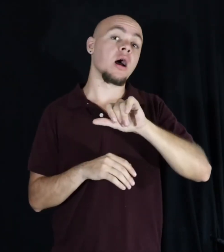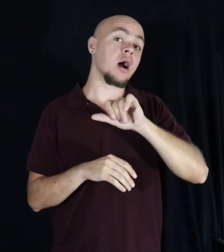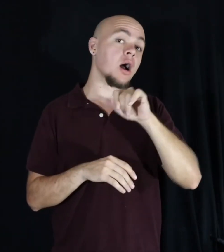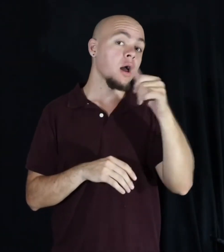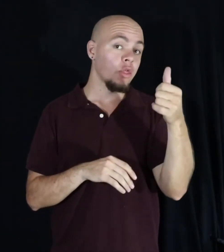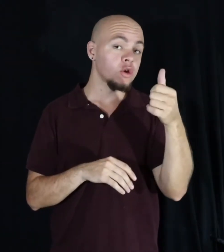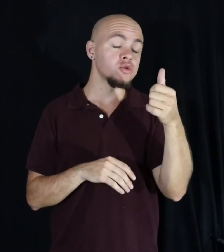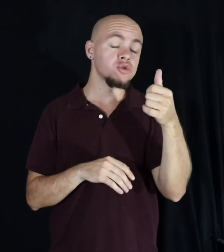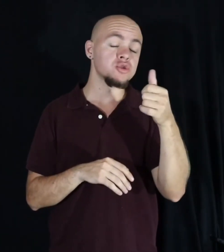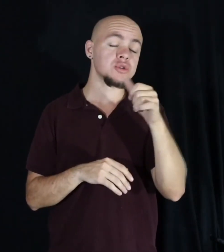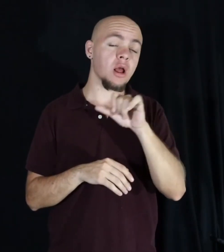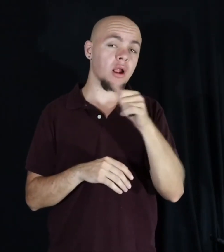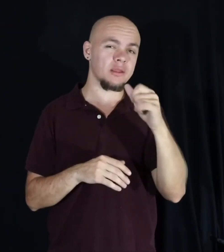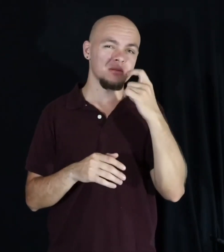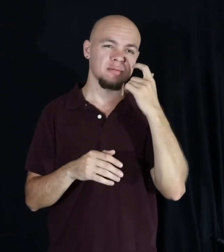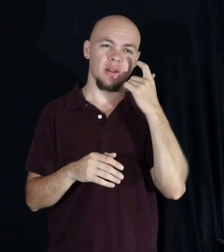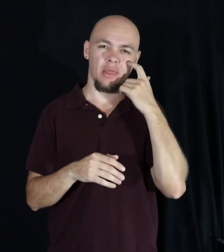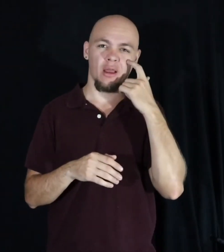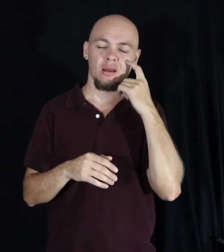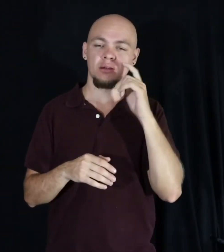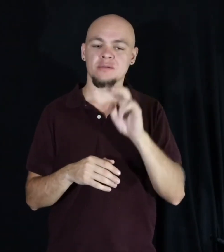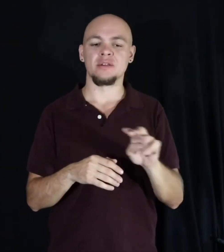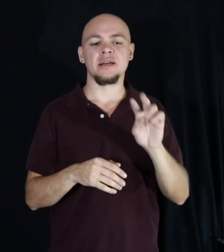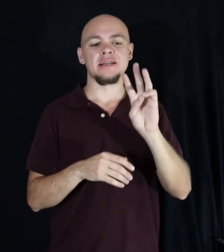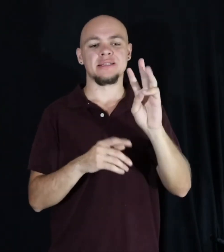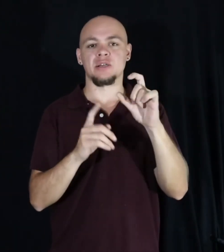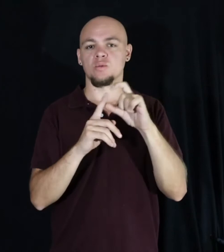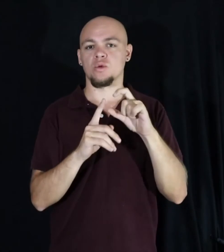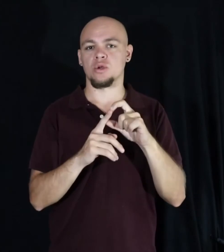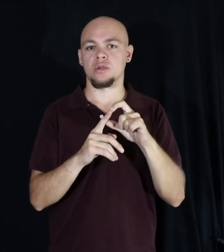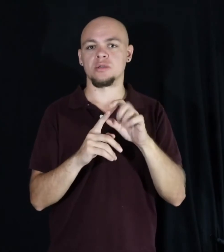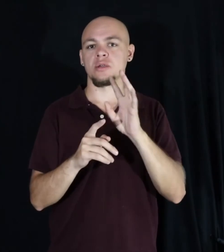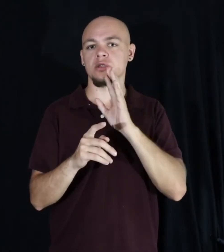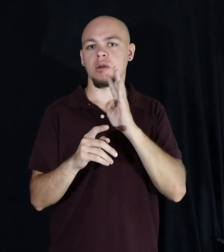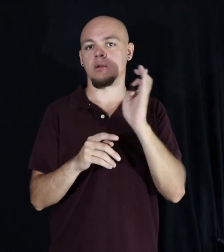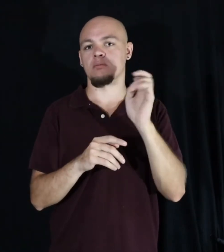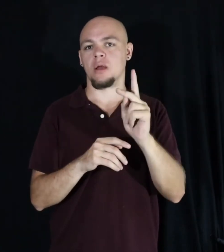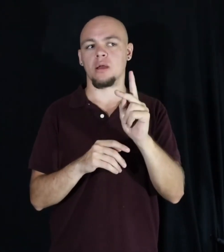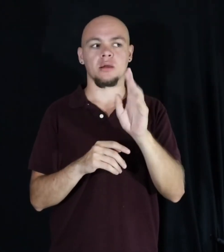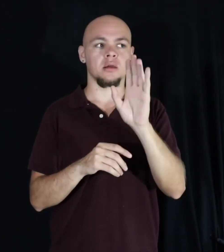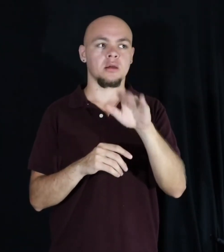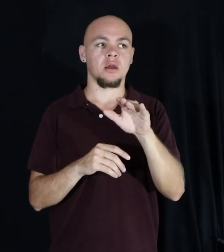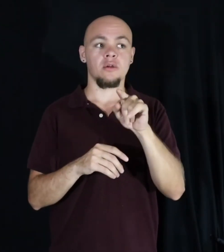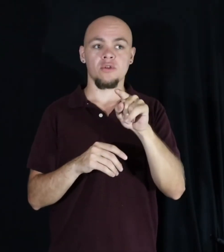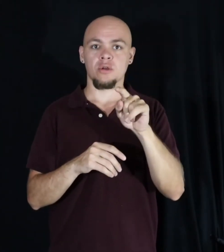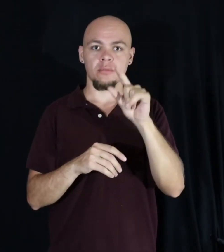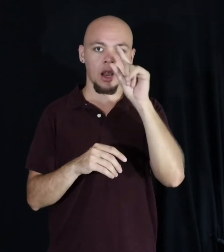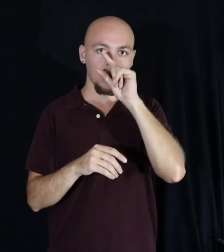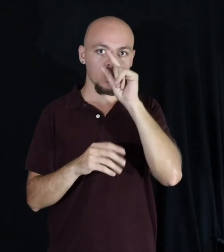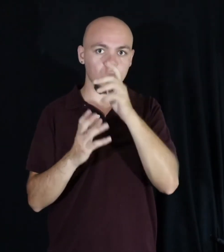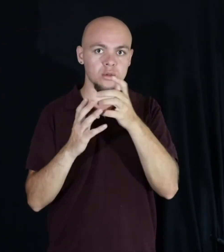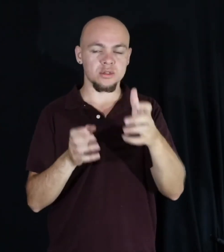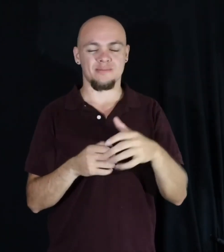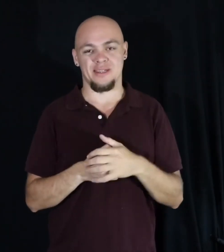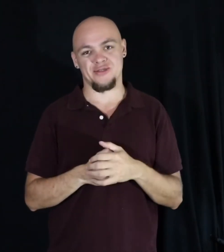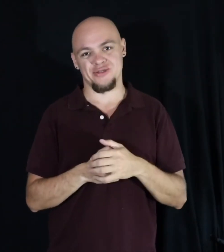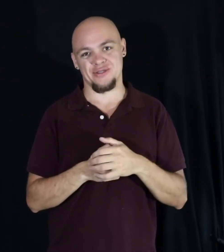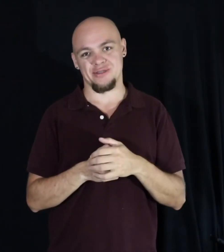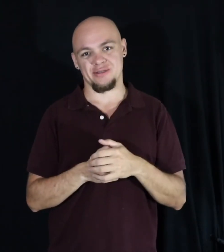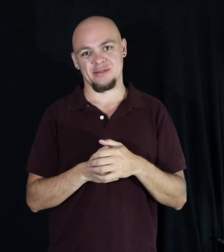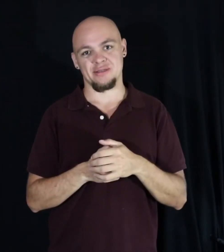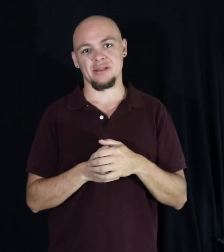There were others, and I found this quite cheeky. They used their 6 words to talk back to me and ask me if I'd been too much on Google lately.